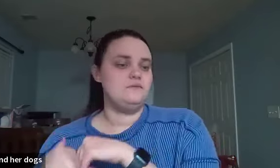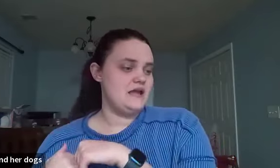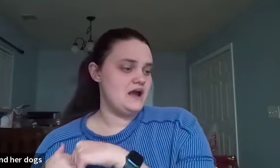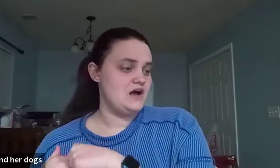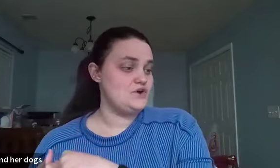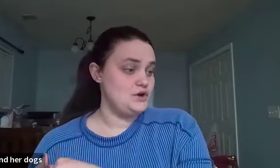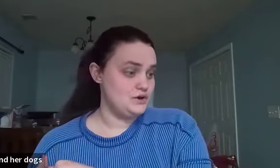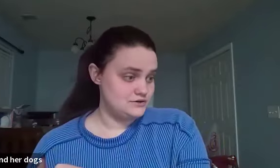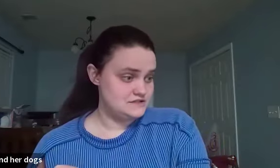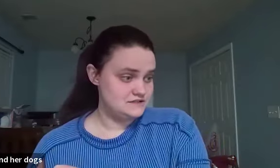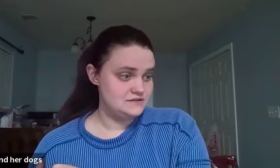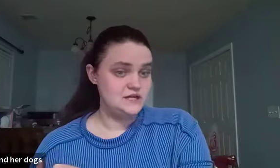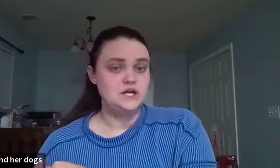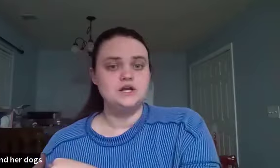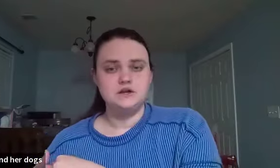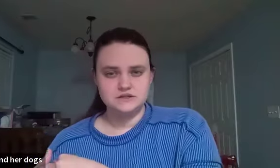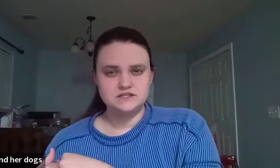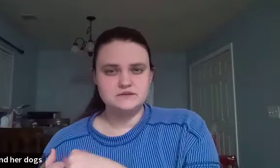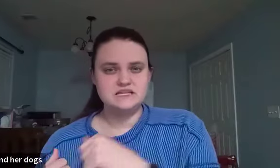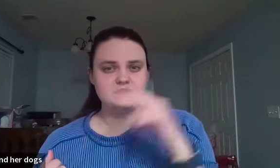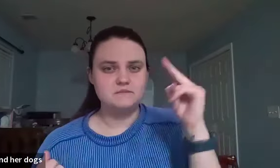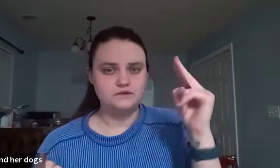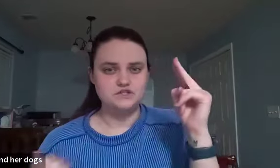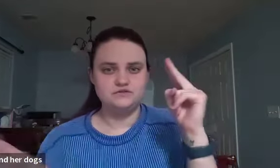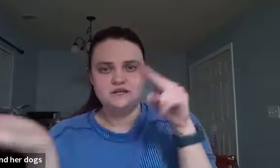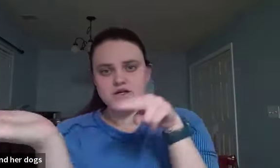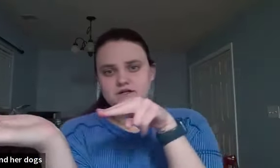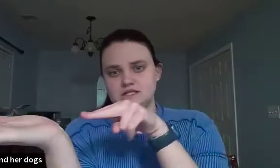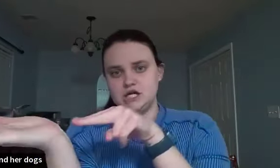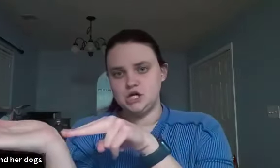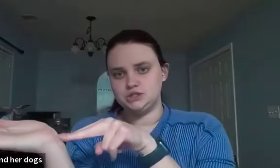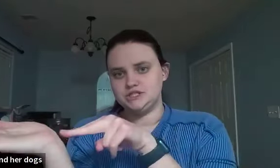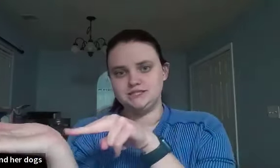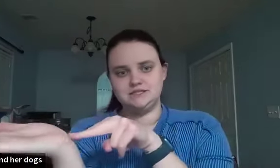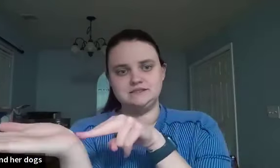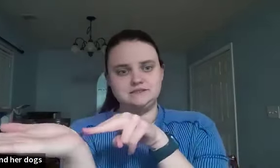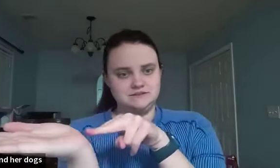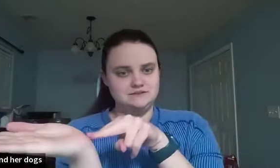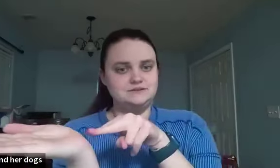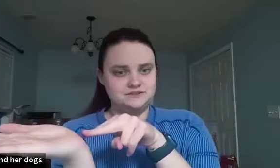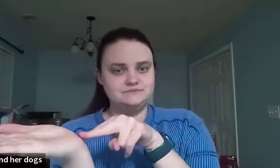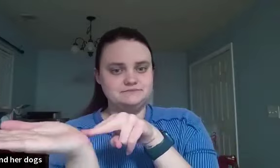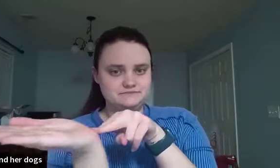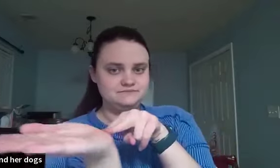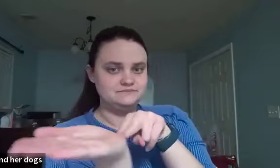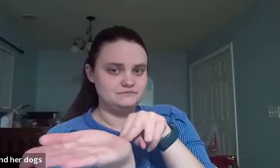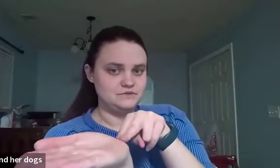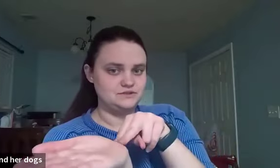Then we have nurse. Nurse is going to be the same thing, but with 2 fingers. Nurse. Nurse.